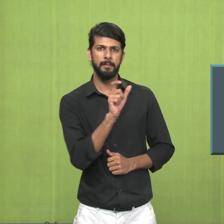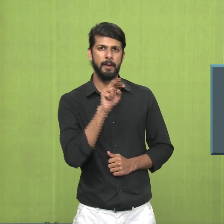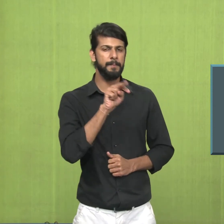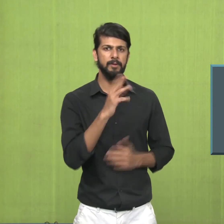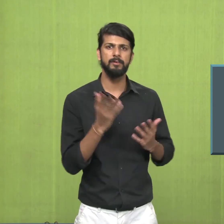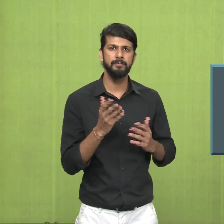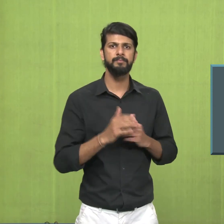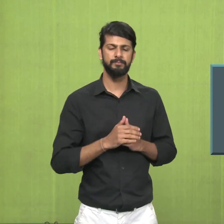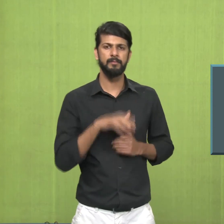Mummy.